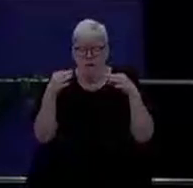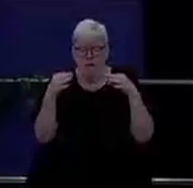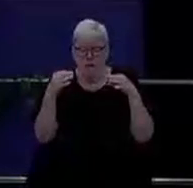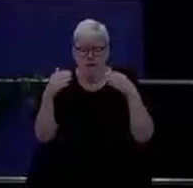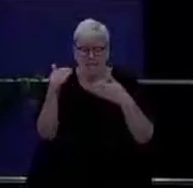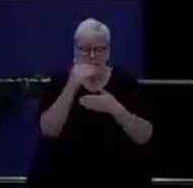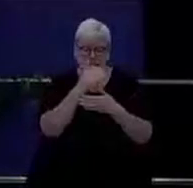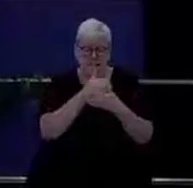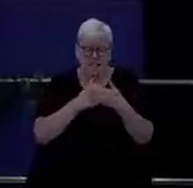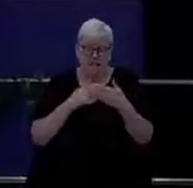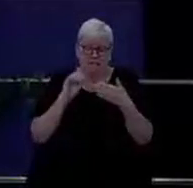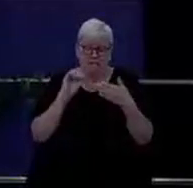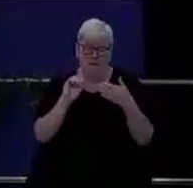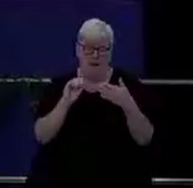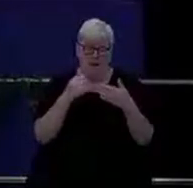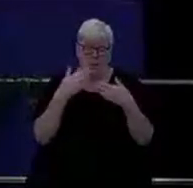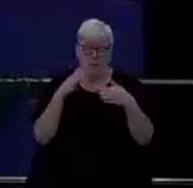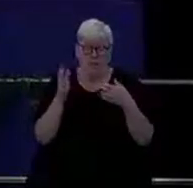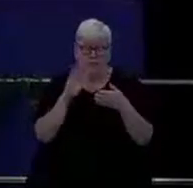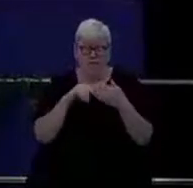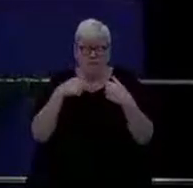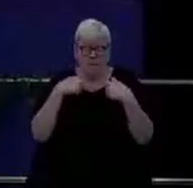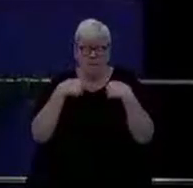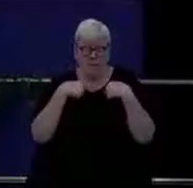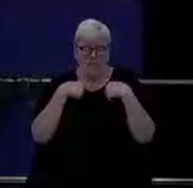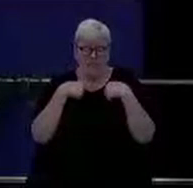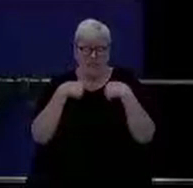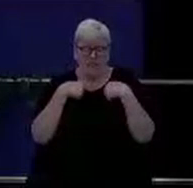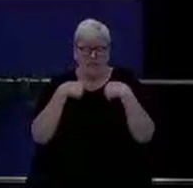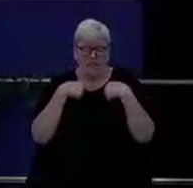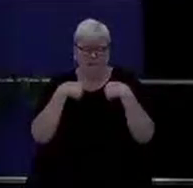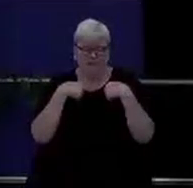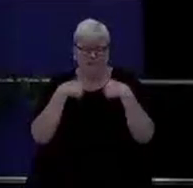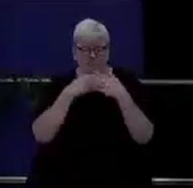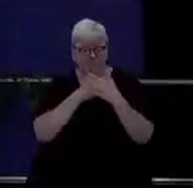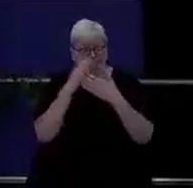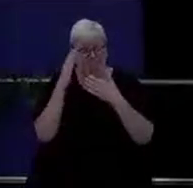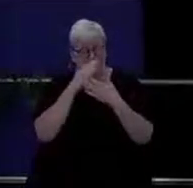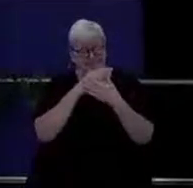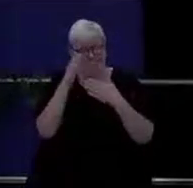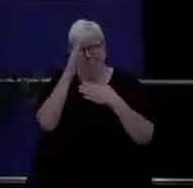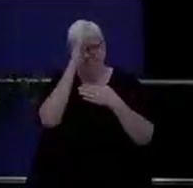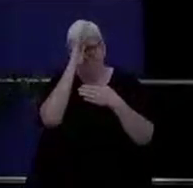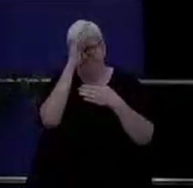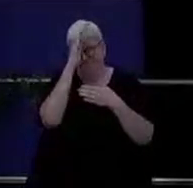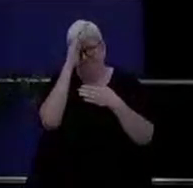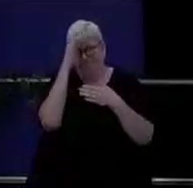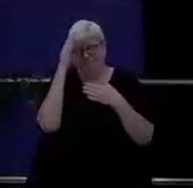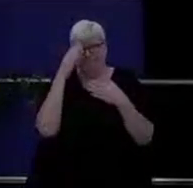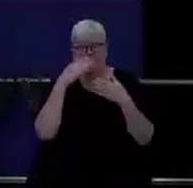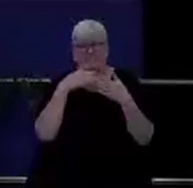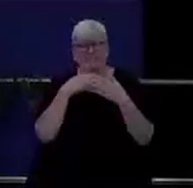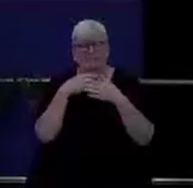safety, away from me, her only obvious danger. As a representative of my